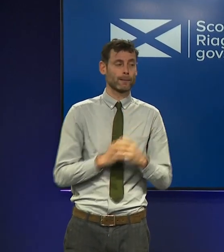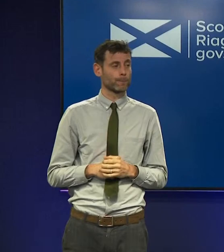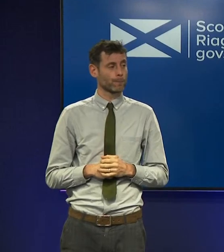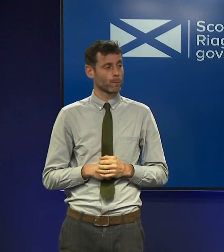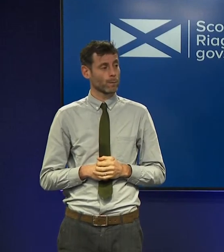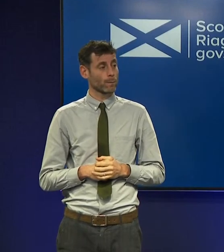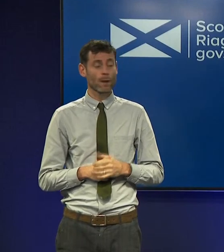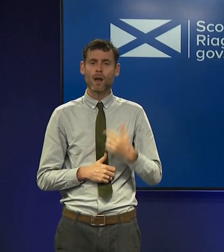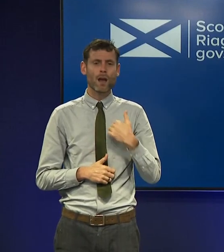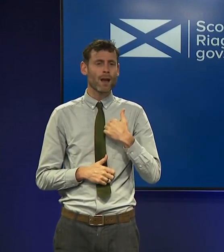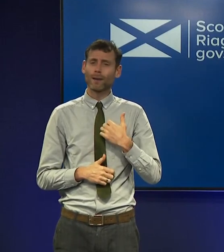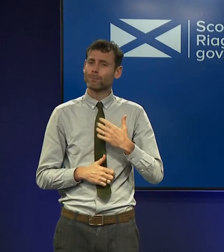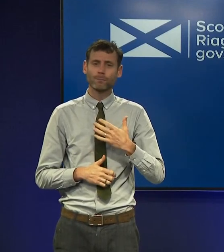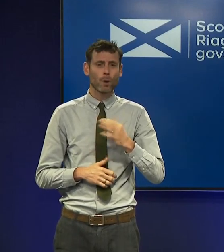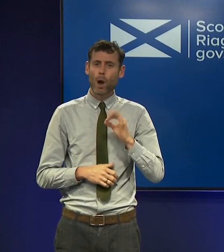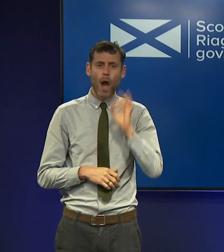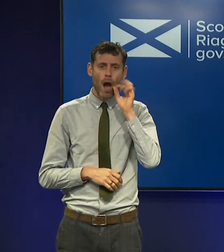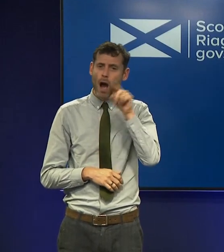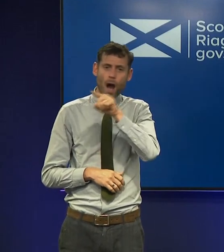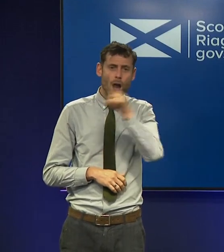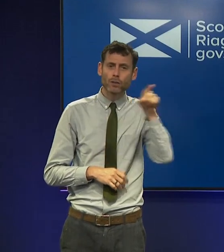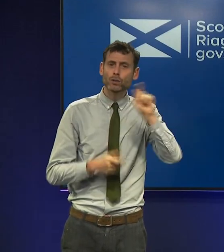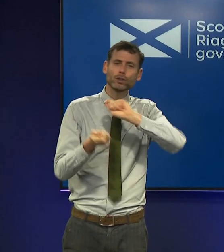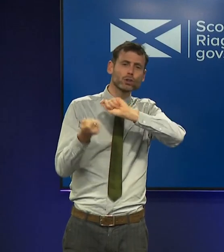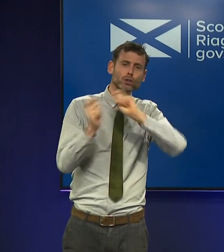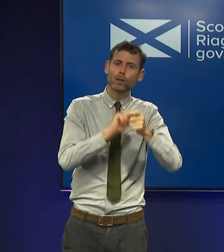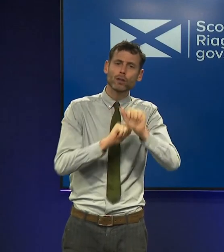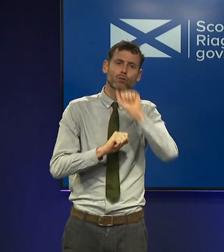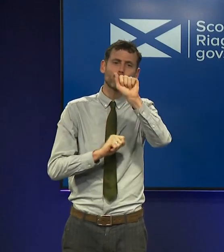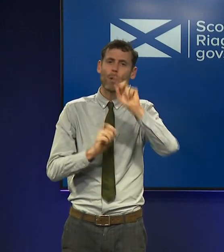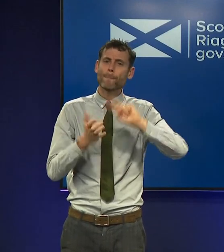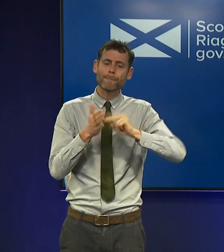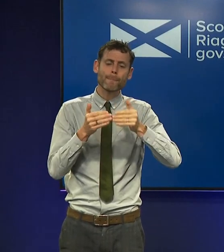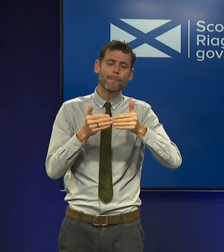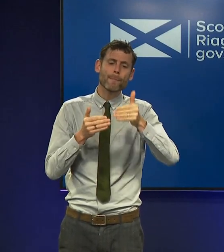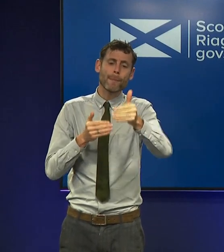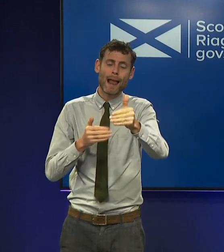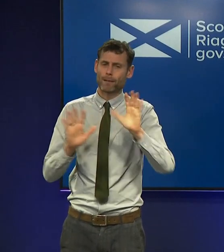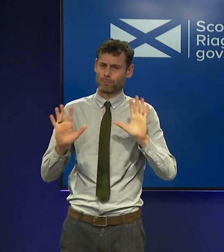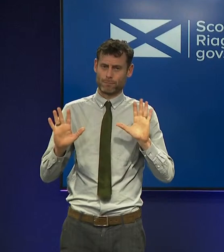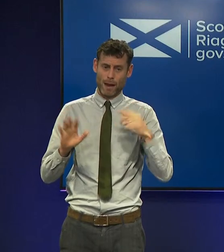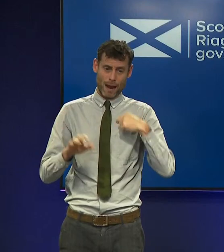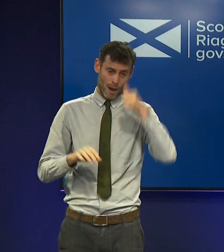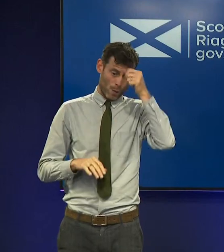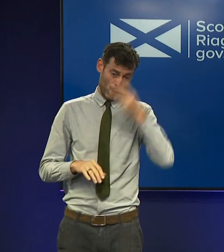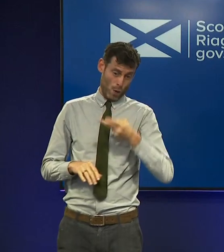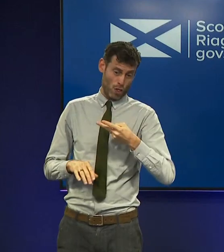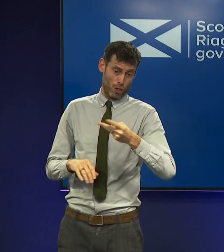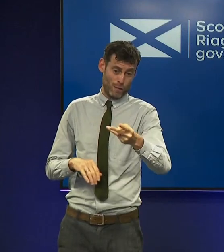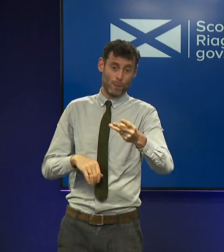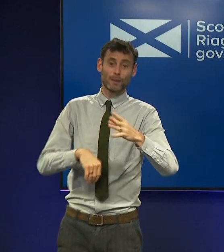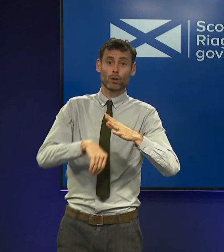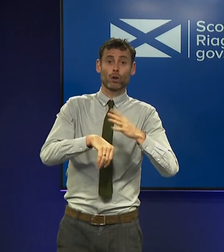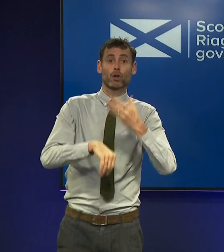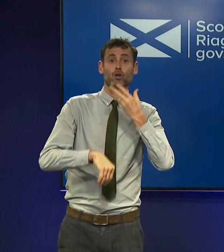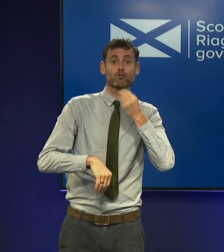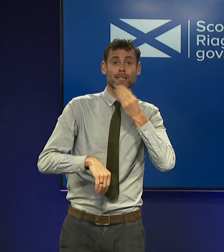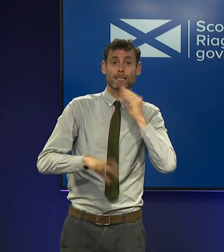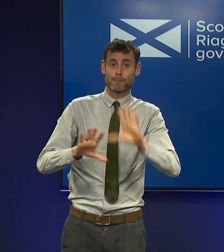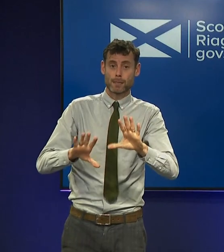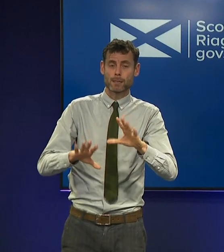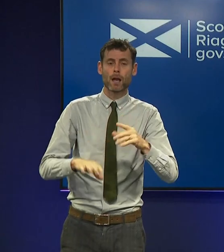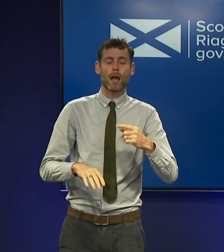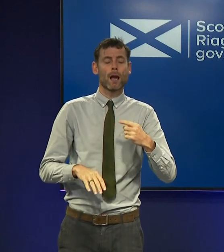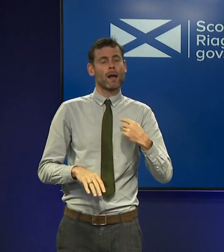plans. I know it's 3 weeks to Christmas and none of us, including me, wanted to be in a position where I'm standing here again talking about a